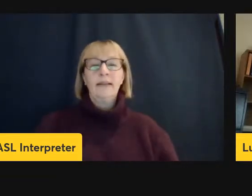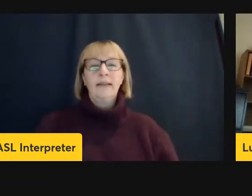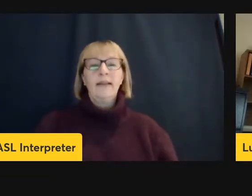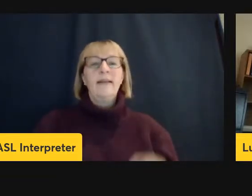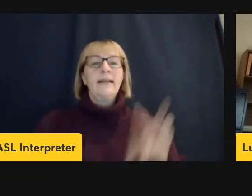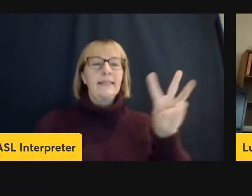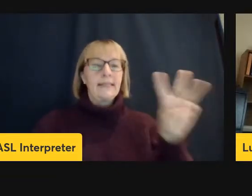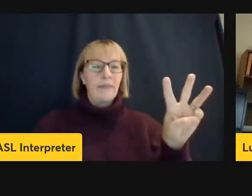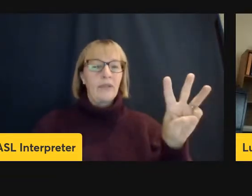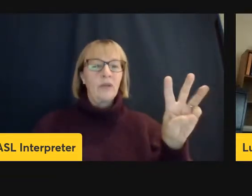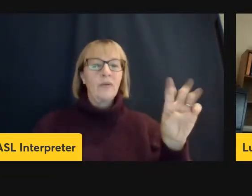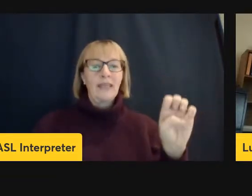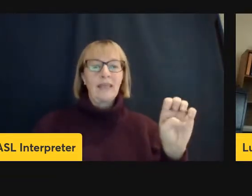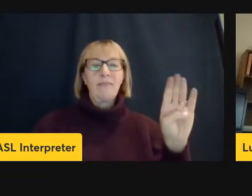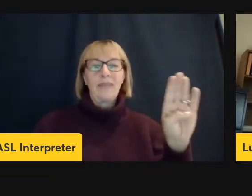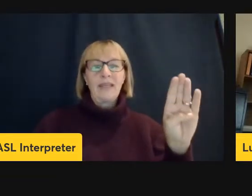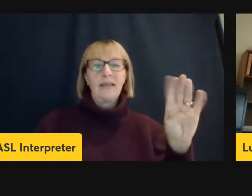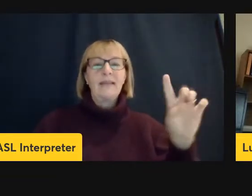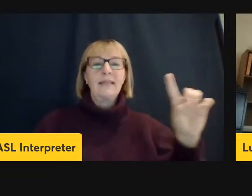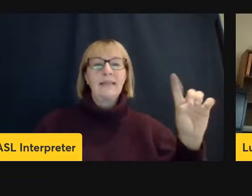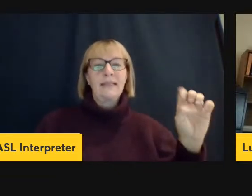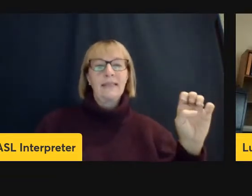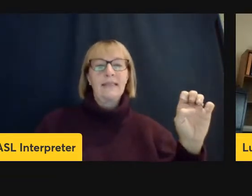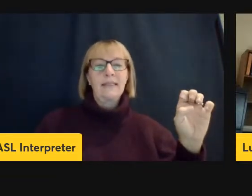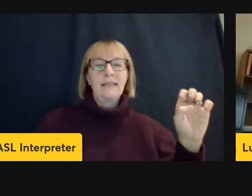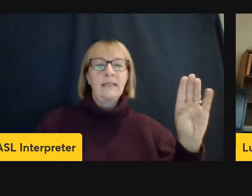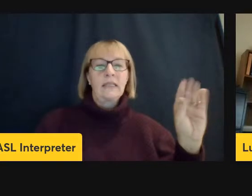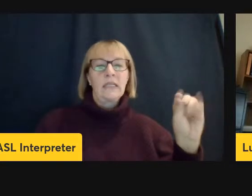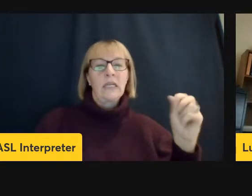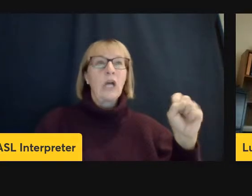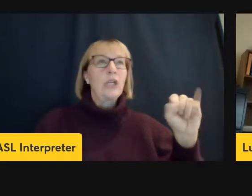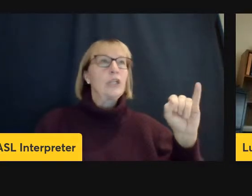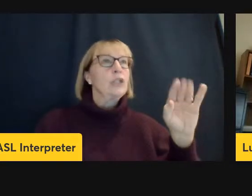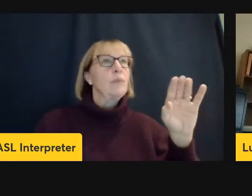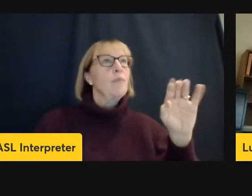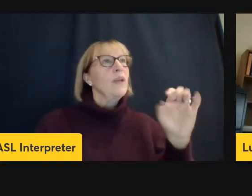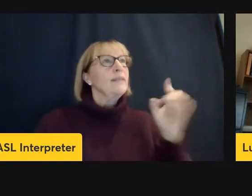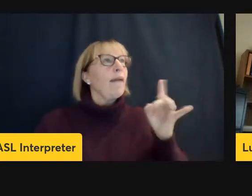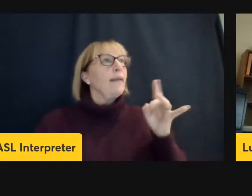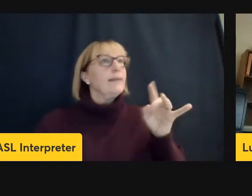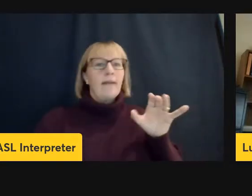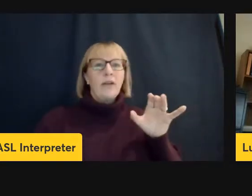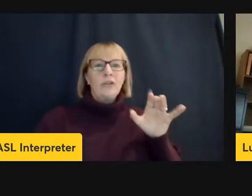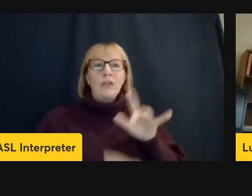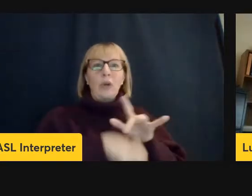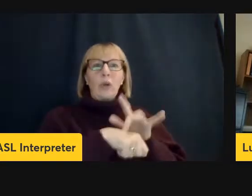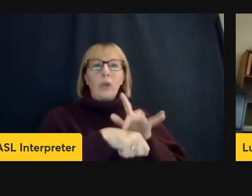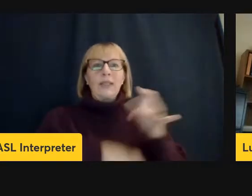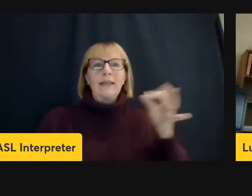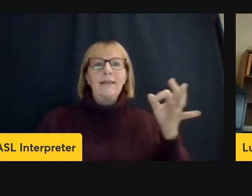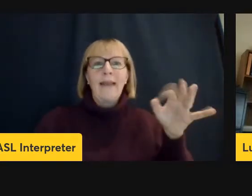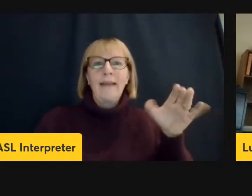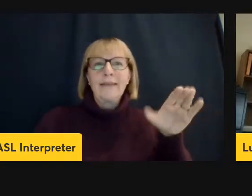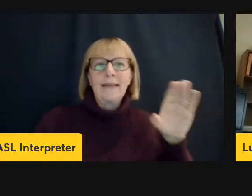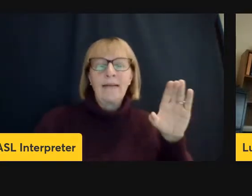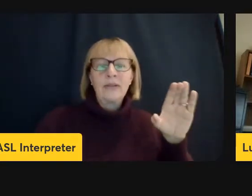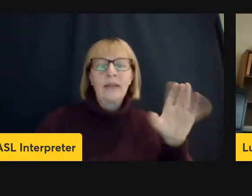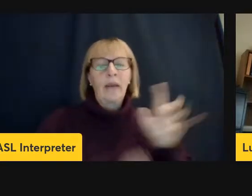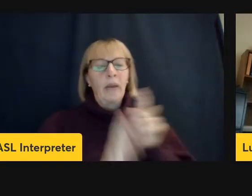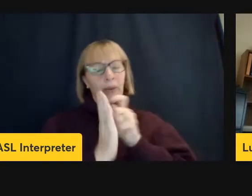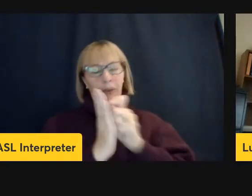W.E.B. Du Bois, back in the late 1800s, early 1900s, wrote a